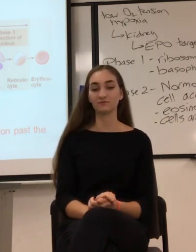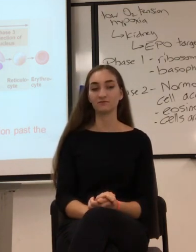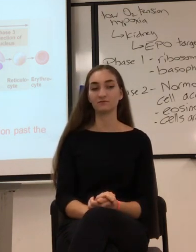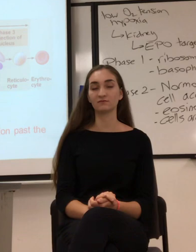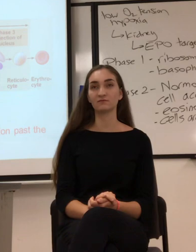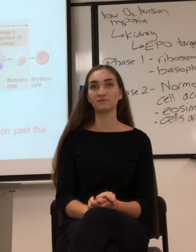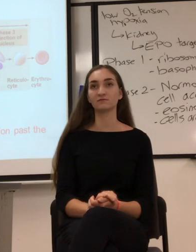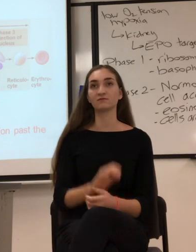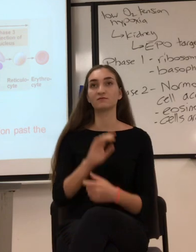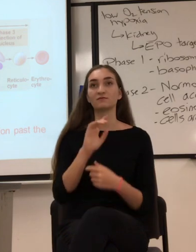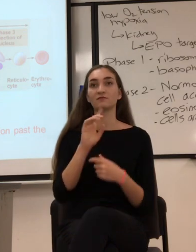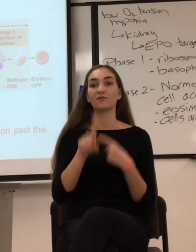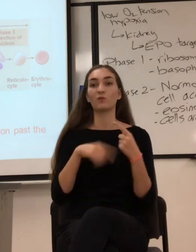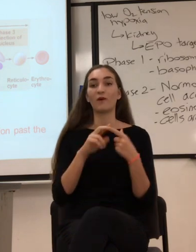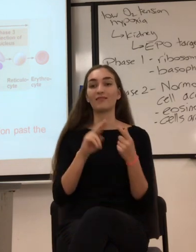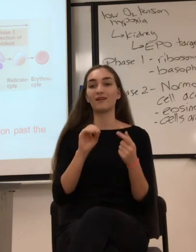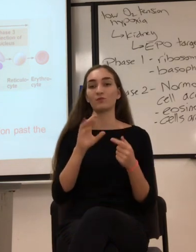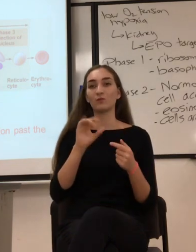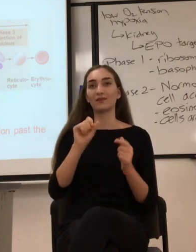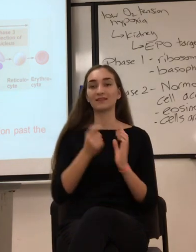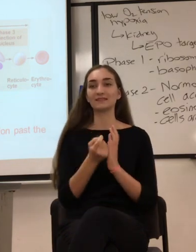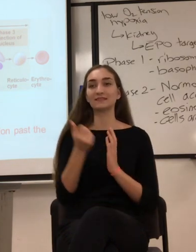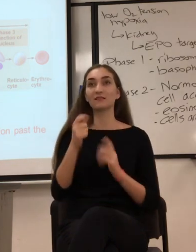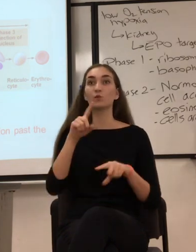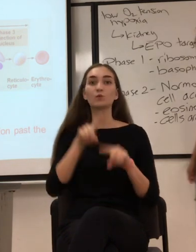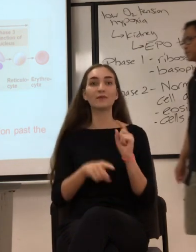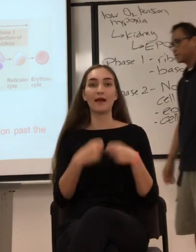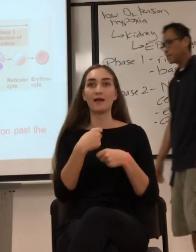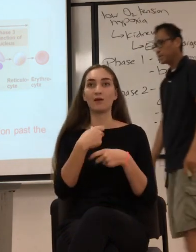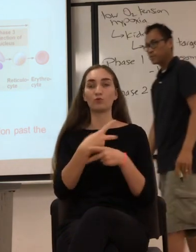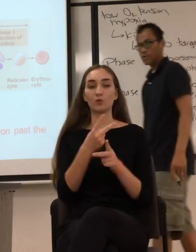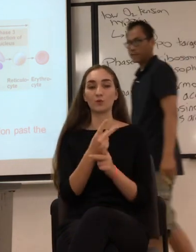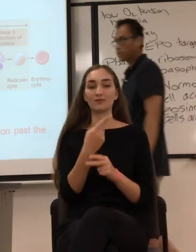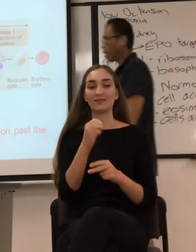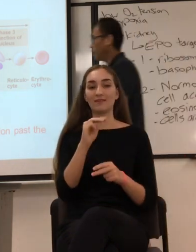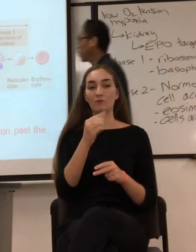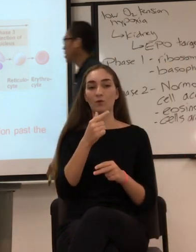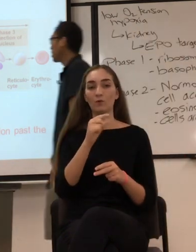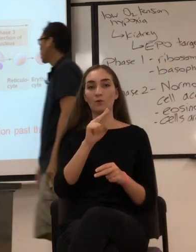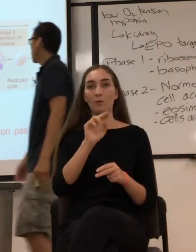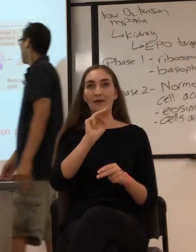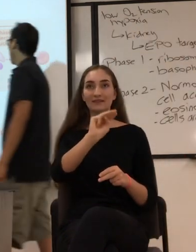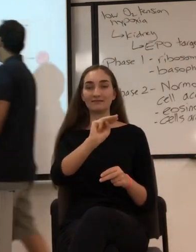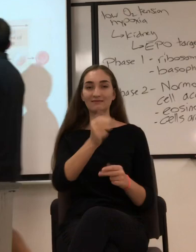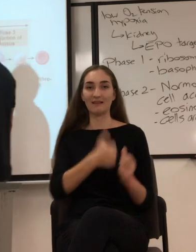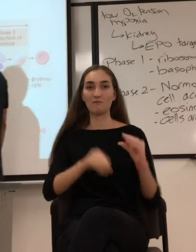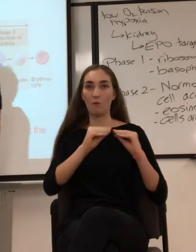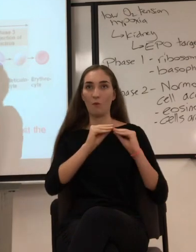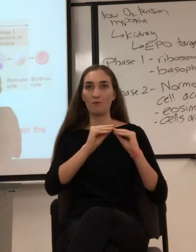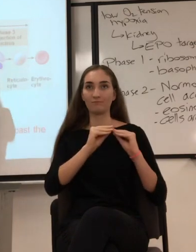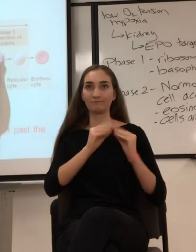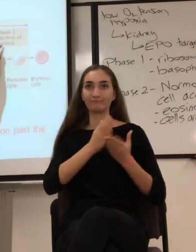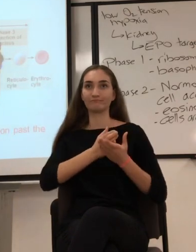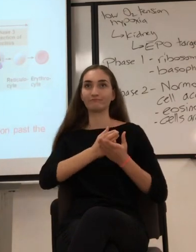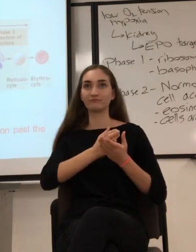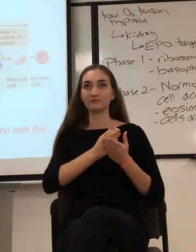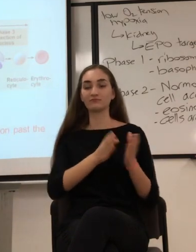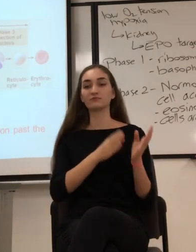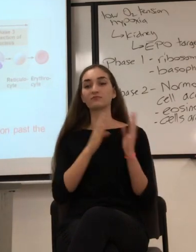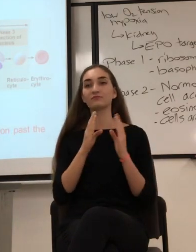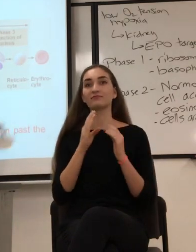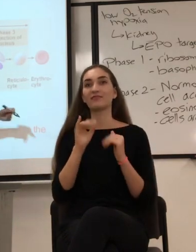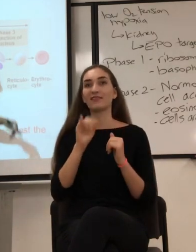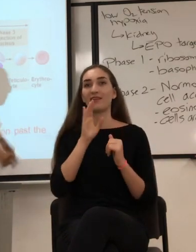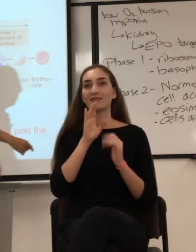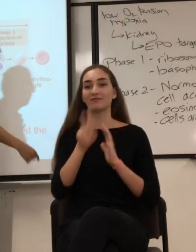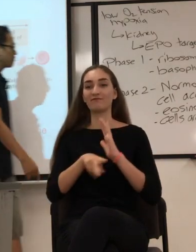Because once you eject the nucleus, you can't make the hemoglobin anymore. You don't have the gene to transcribe. So anyways, that would be phase three.